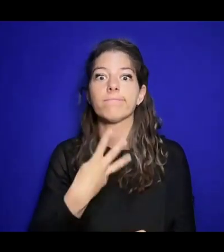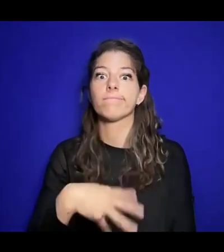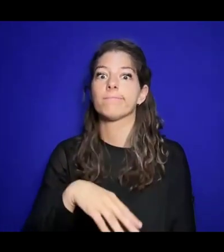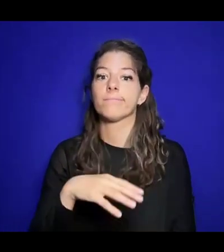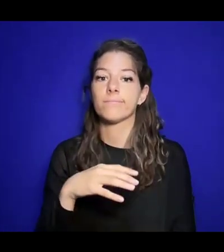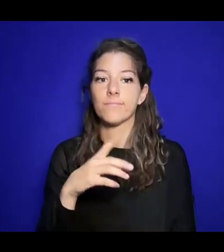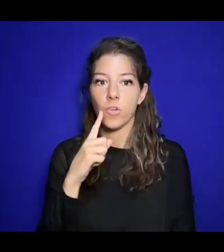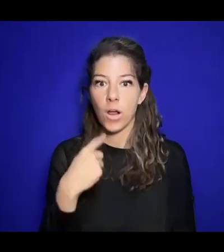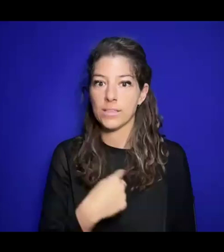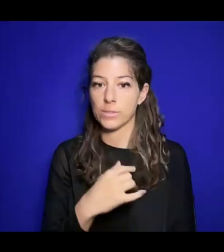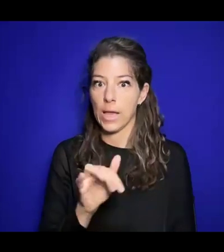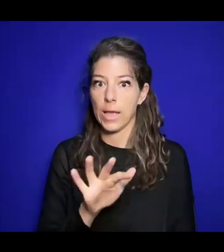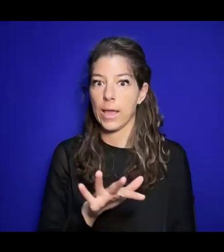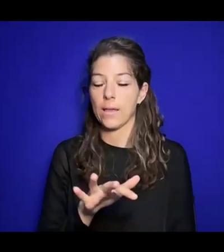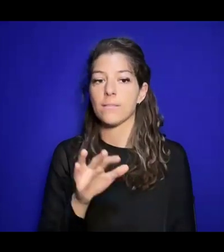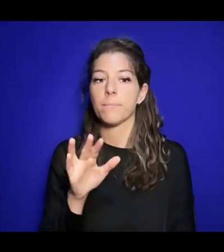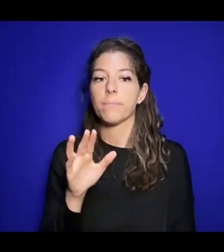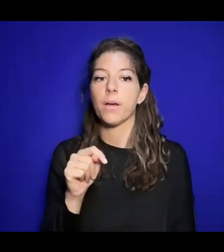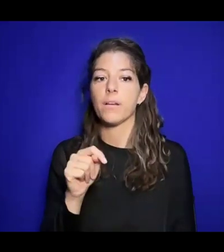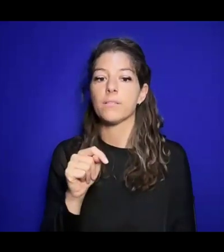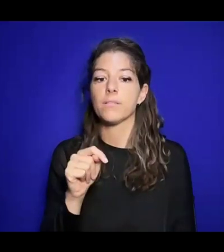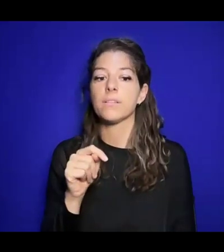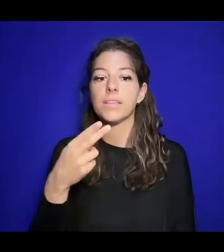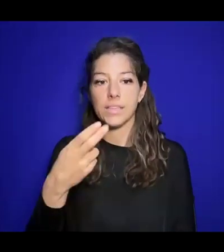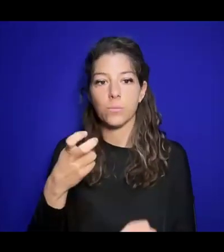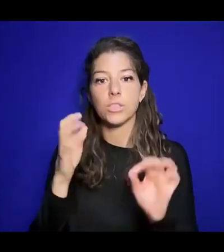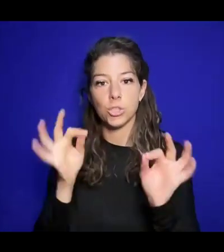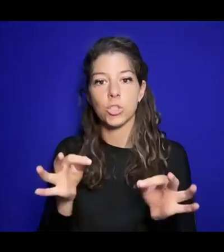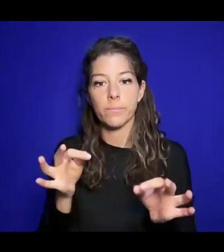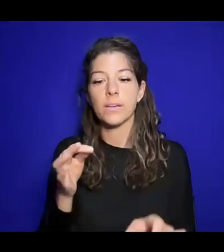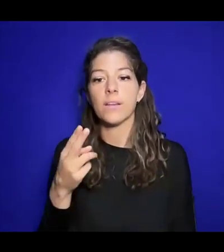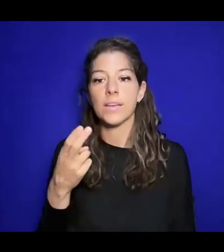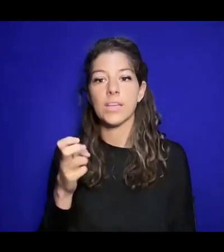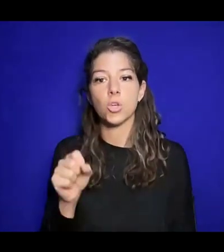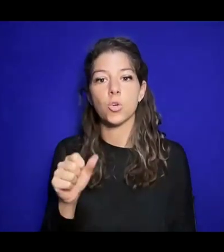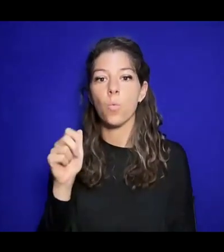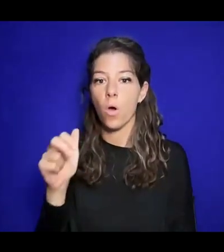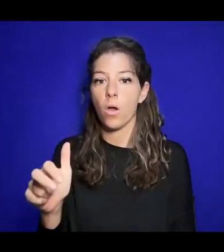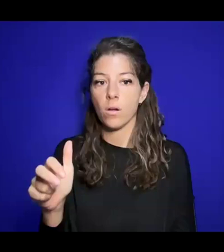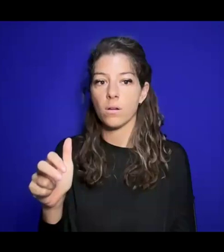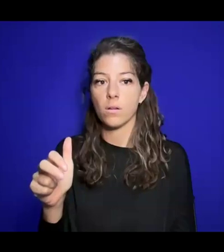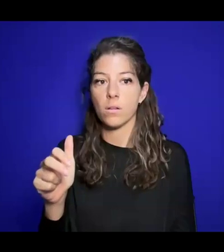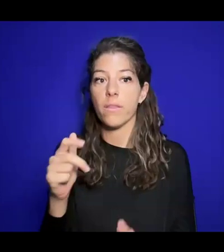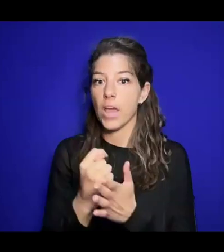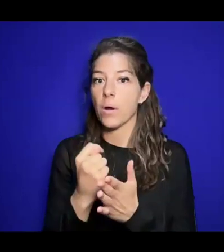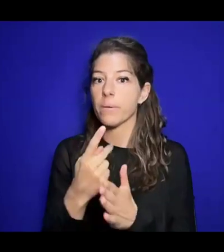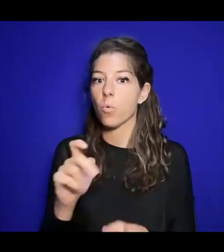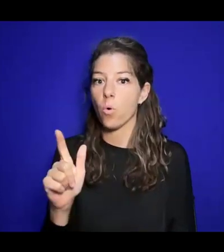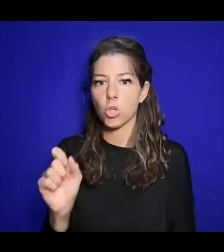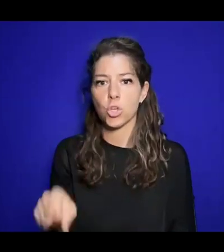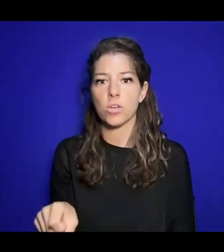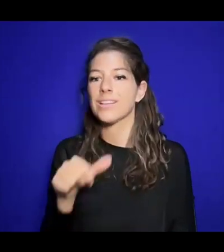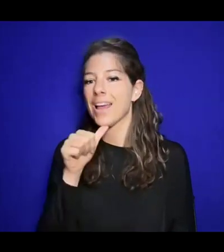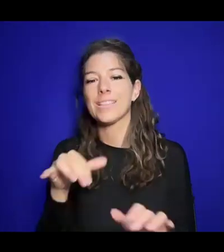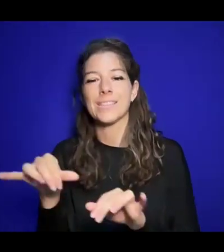for us, it was kind of like, yeah. But anyway, he was determined and he could walk in a therapy pool. Now, that's not a